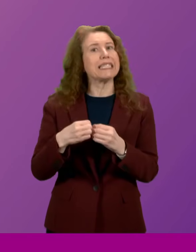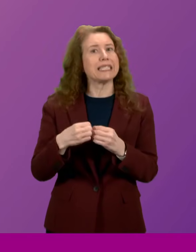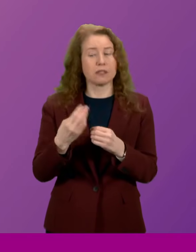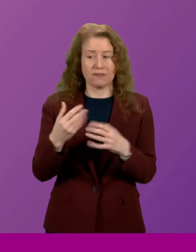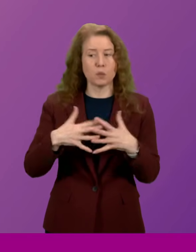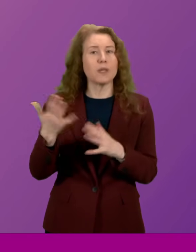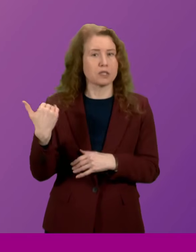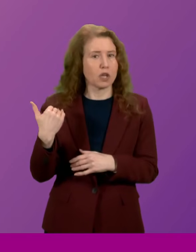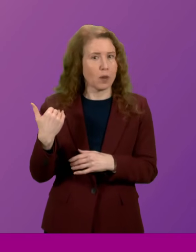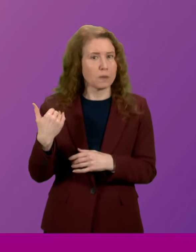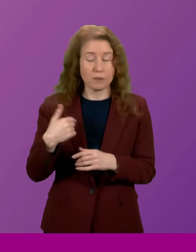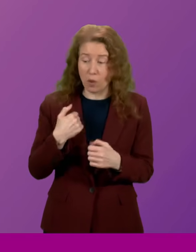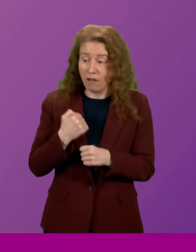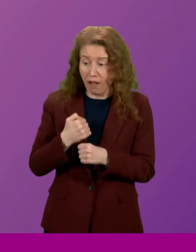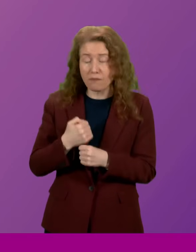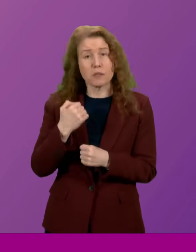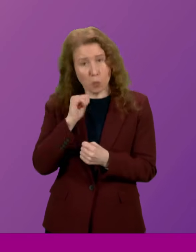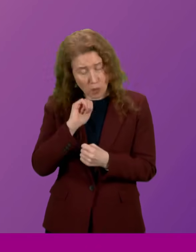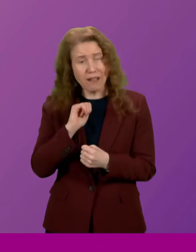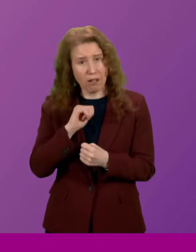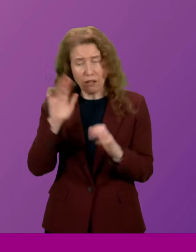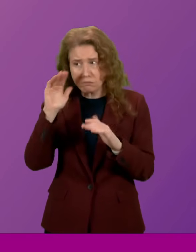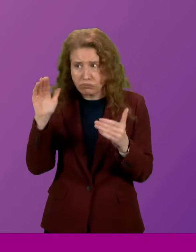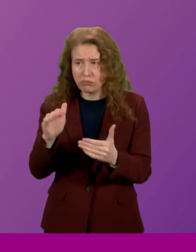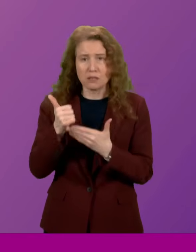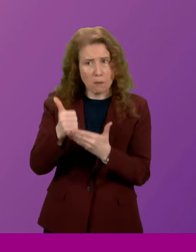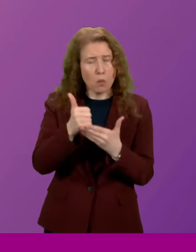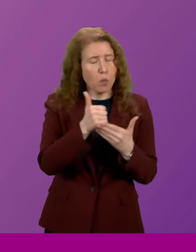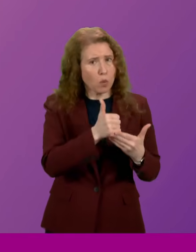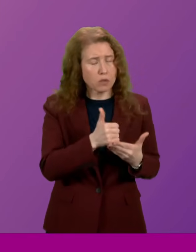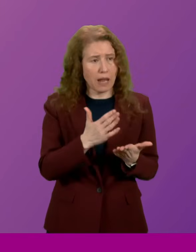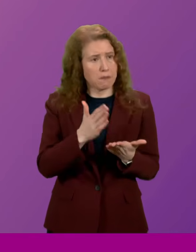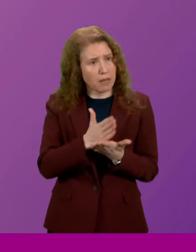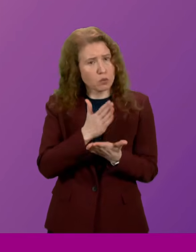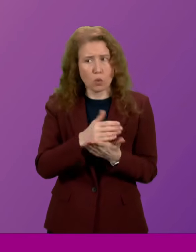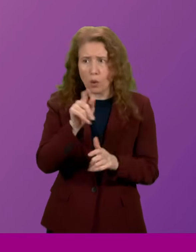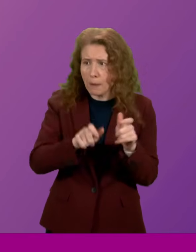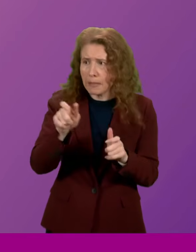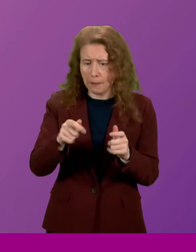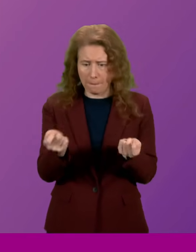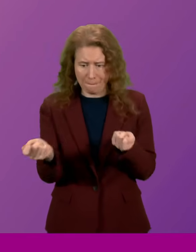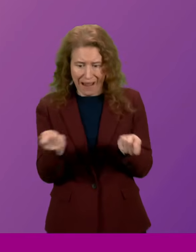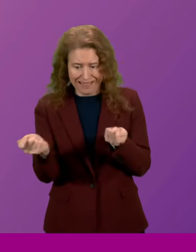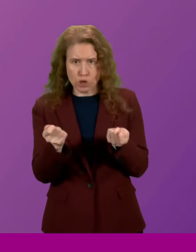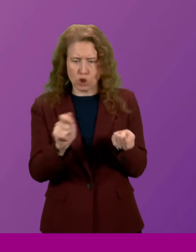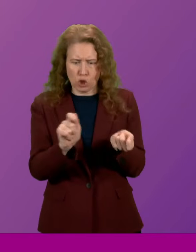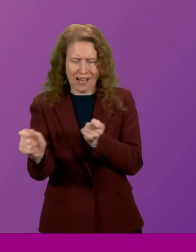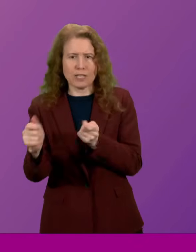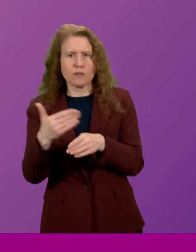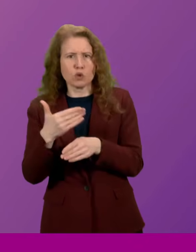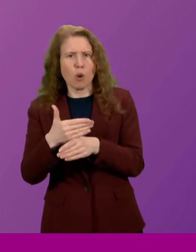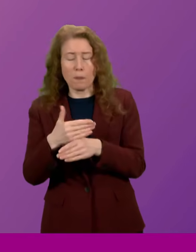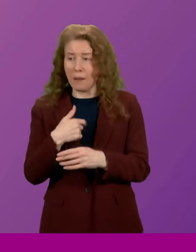few weeks ago. So the Government will take forward sustained support to assist in the management of the transition, which